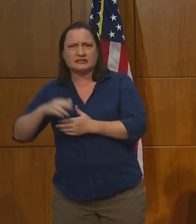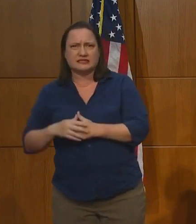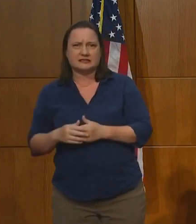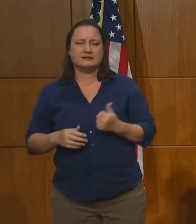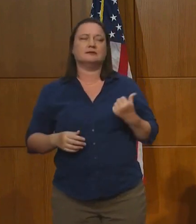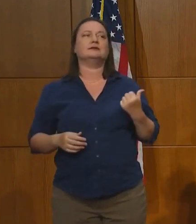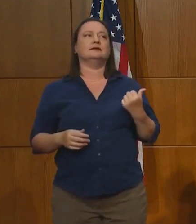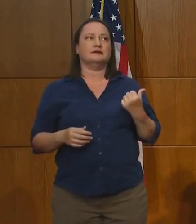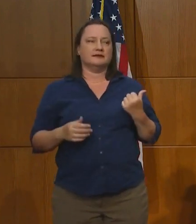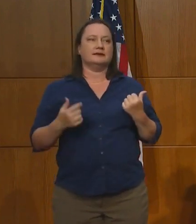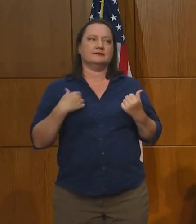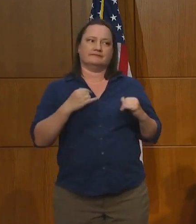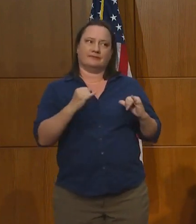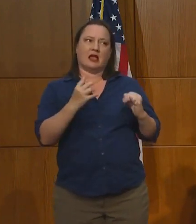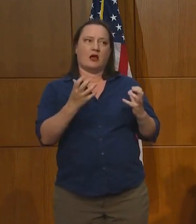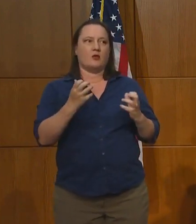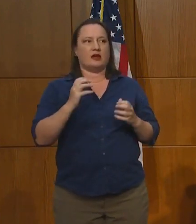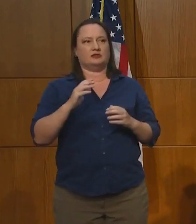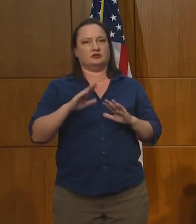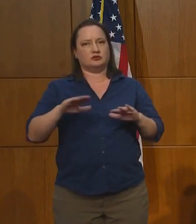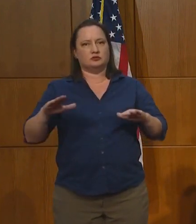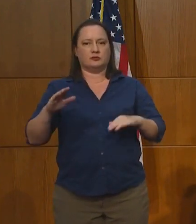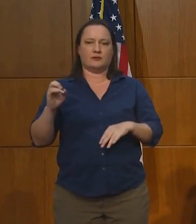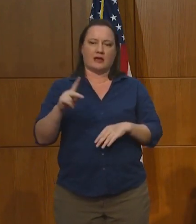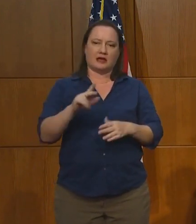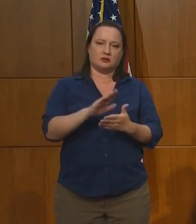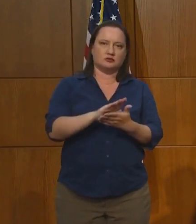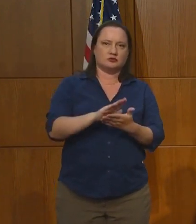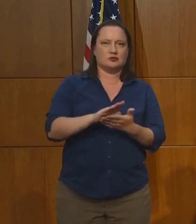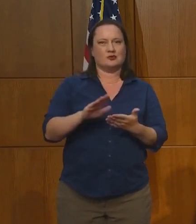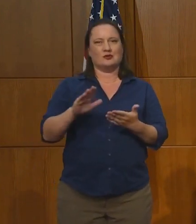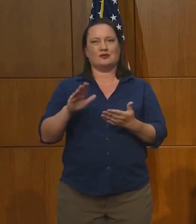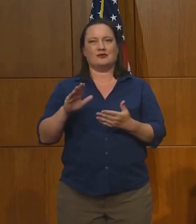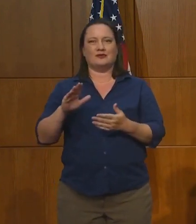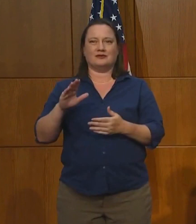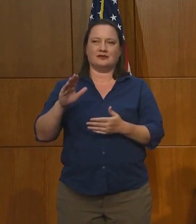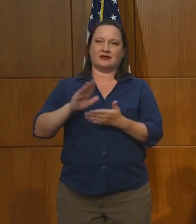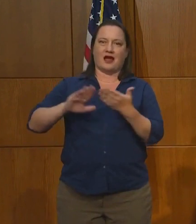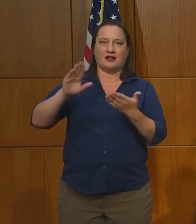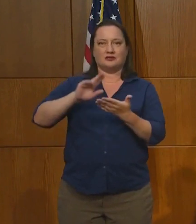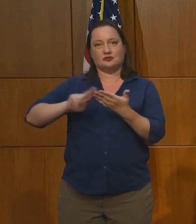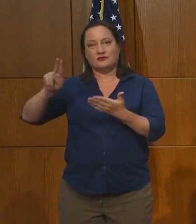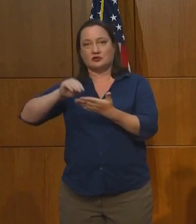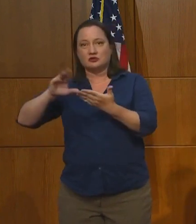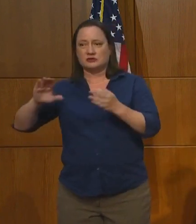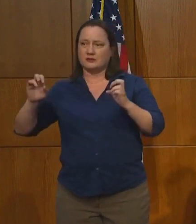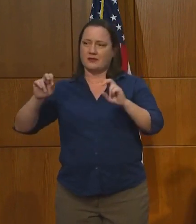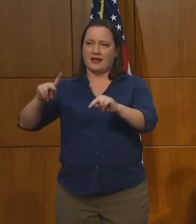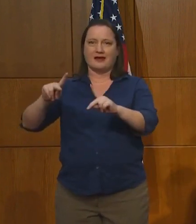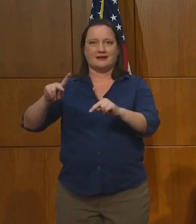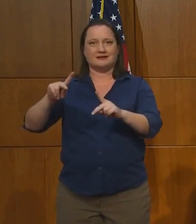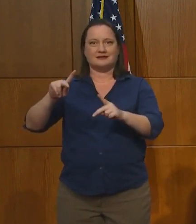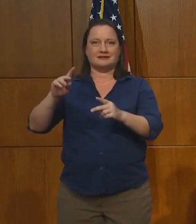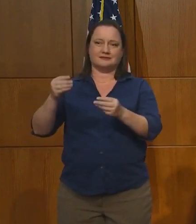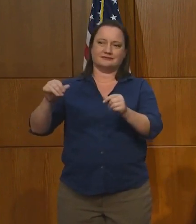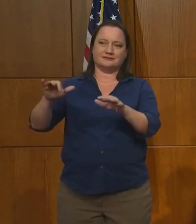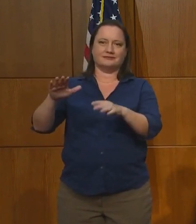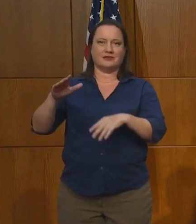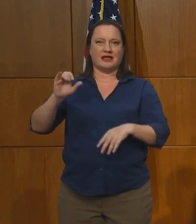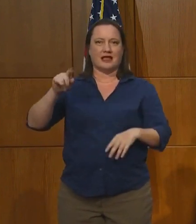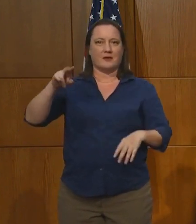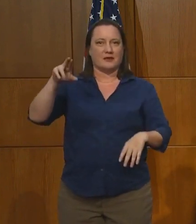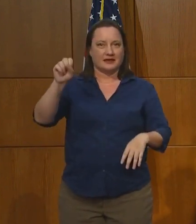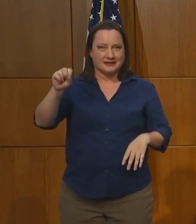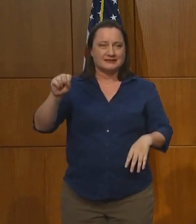want our scholars to be back on campuses. But we need to do it safely and responsibly. And there